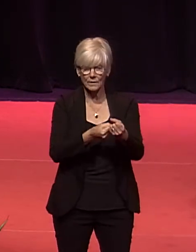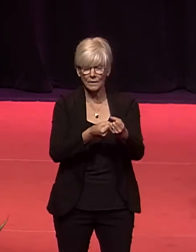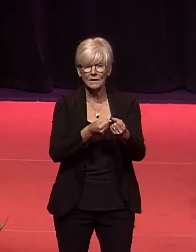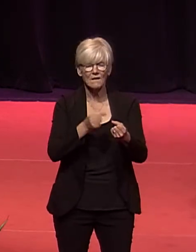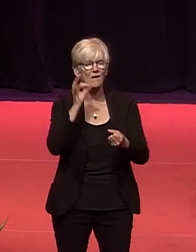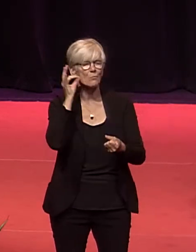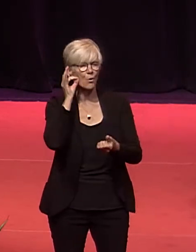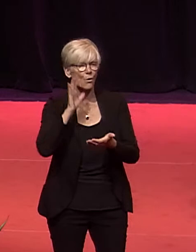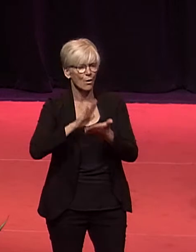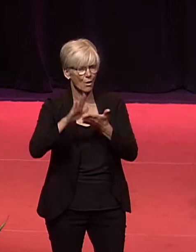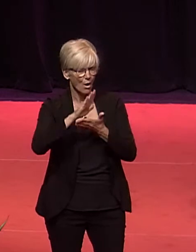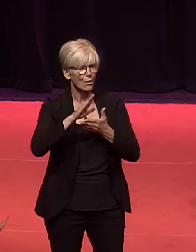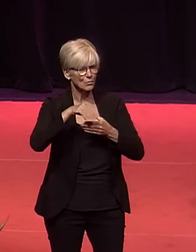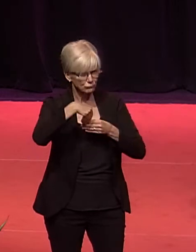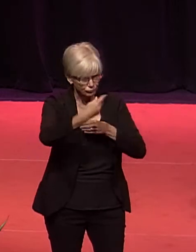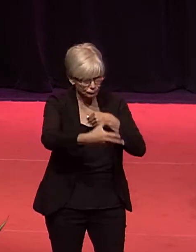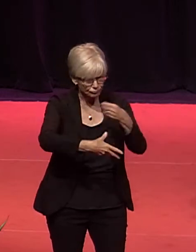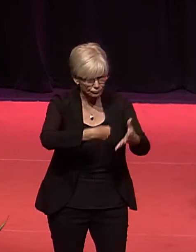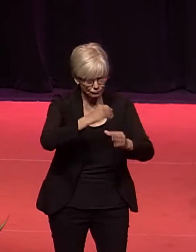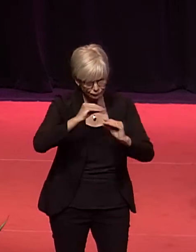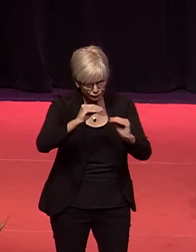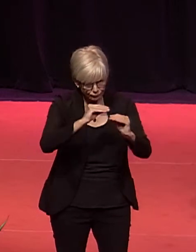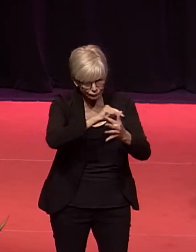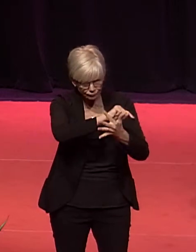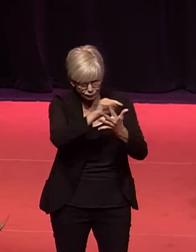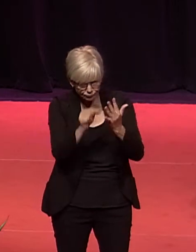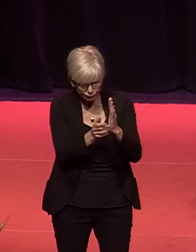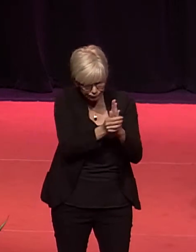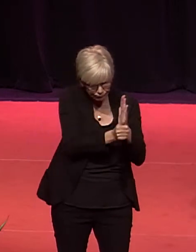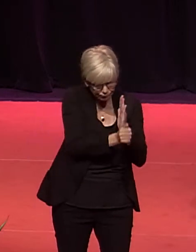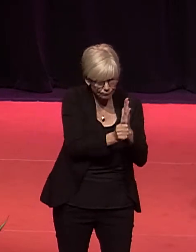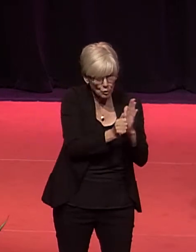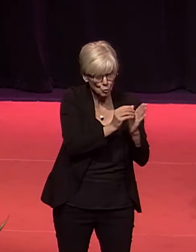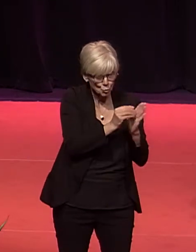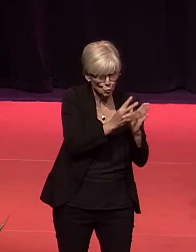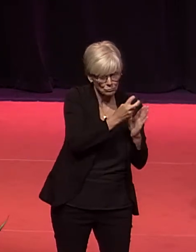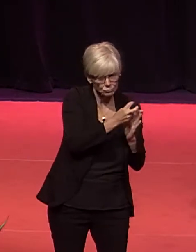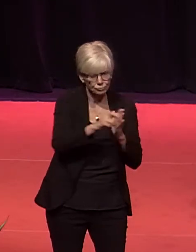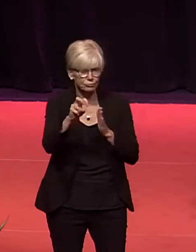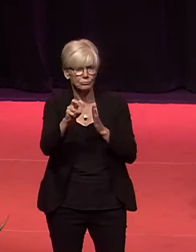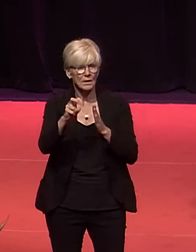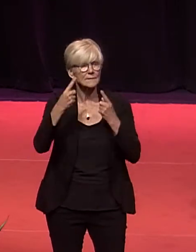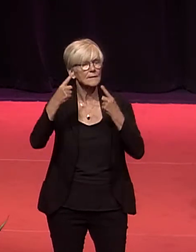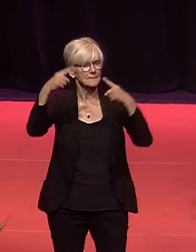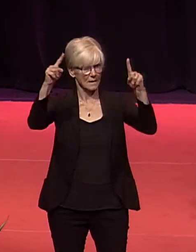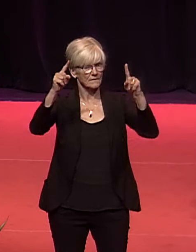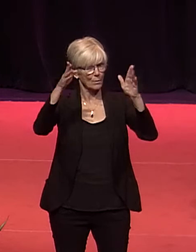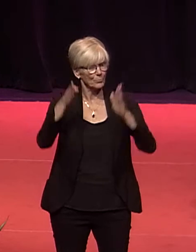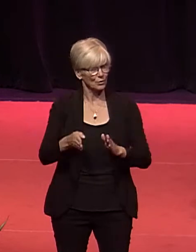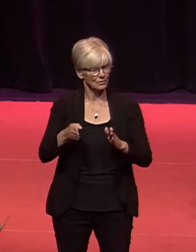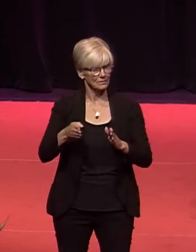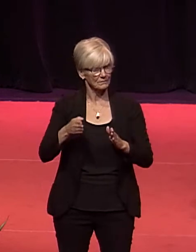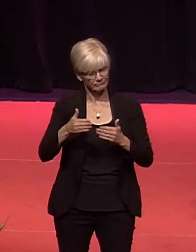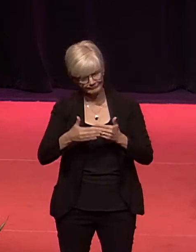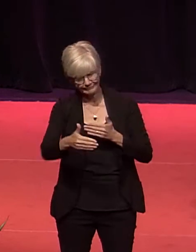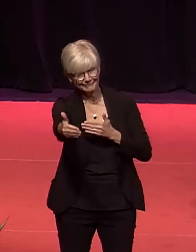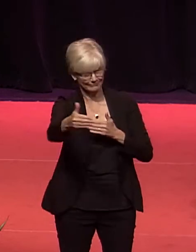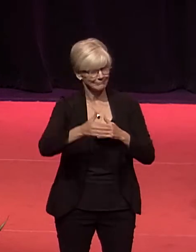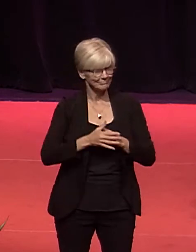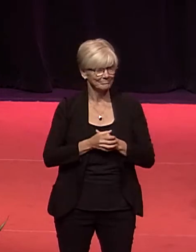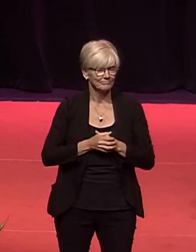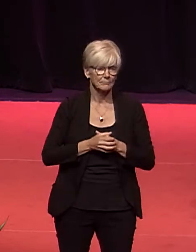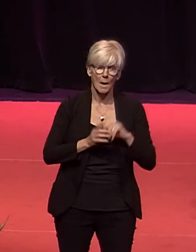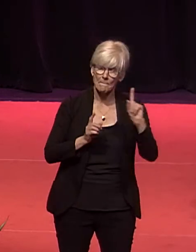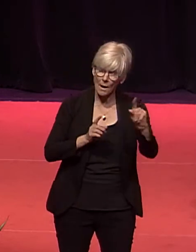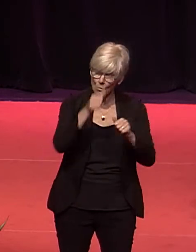College has prepared you with the essential tools for a smooth transition from a student to the successful person you want to become in the future.